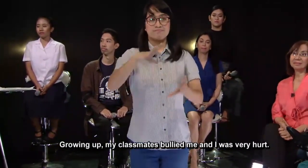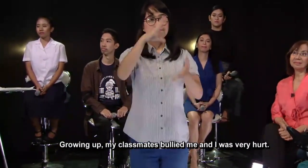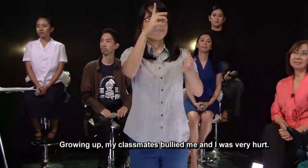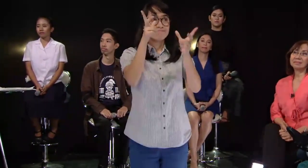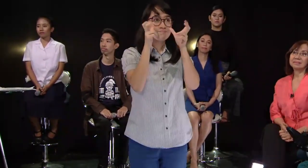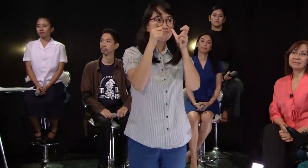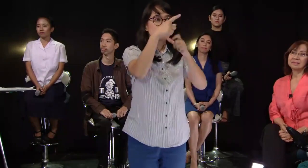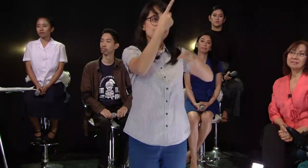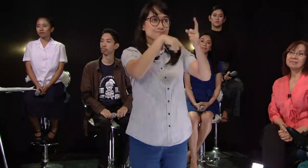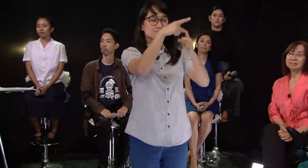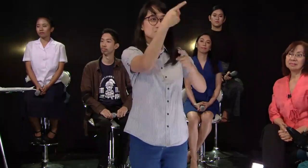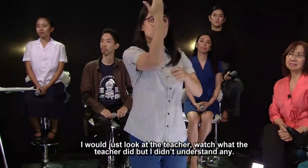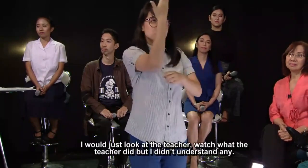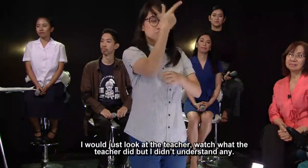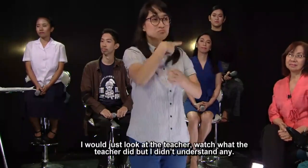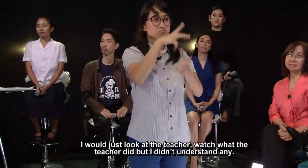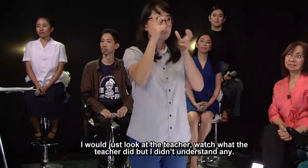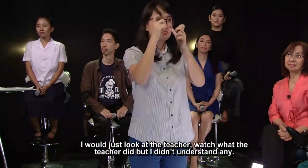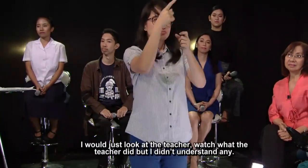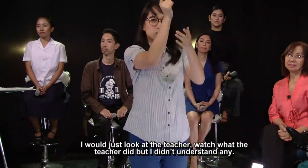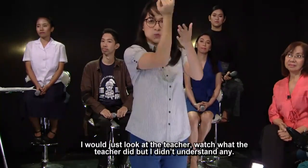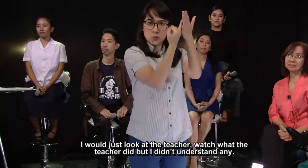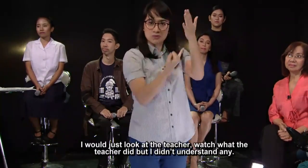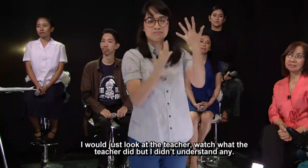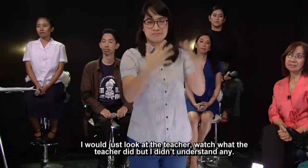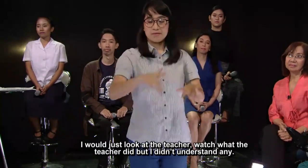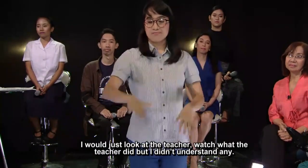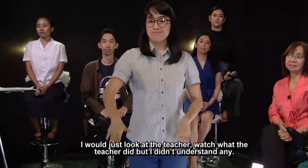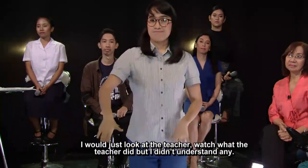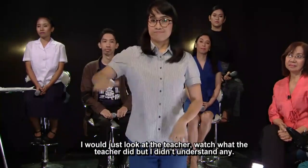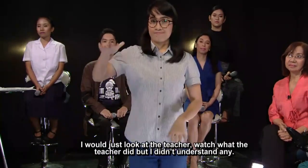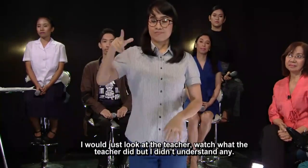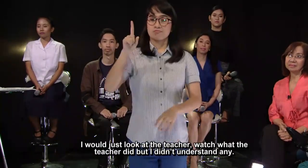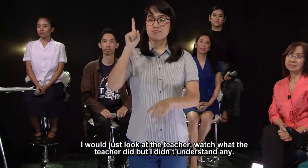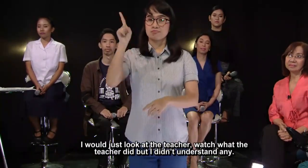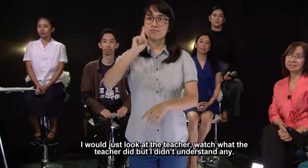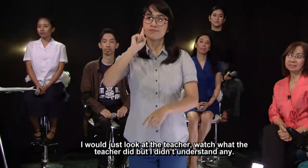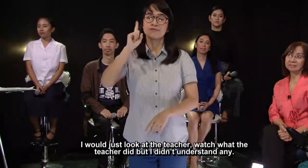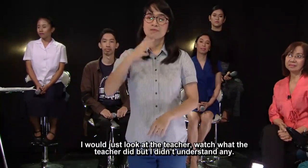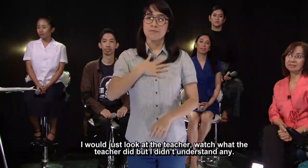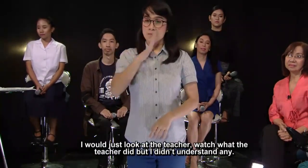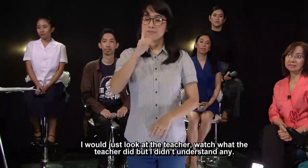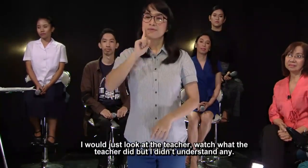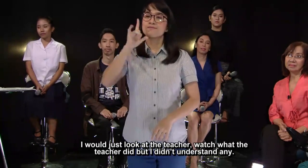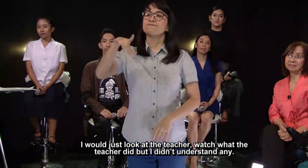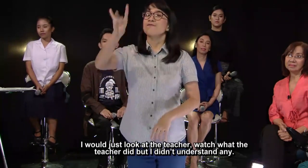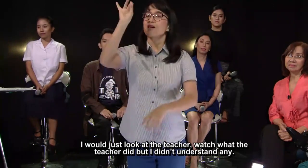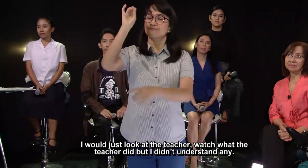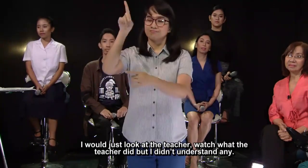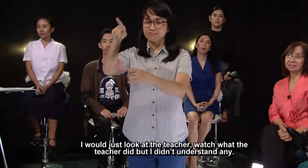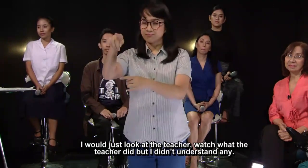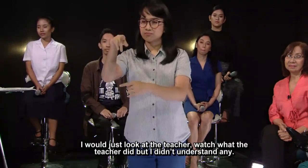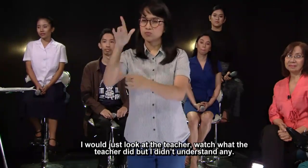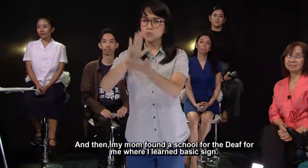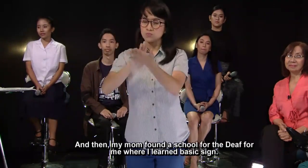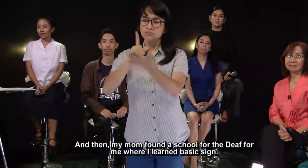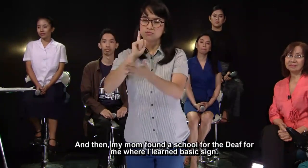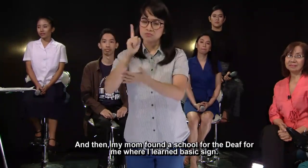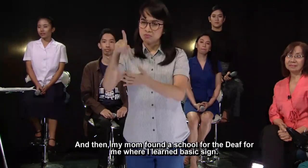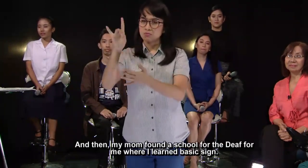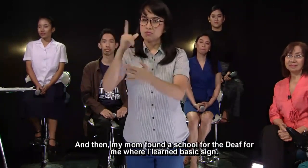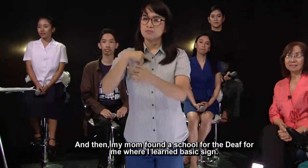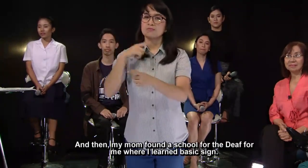hurt. In school, I just looked at the teacher, watched what the teacher did, but I didn't understand any. And